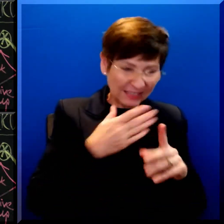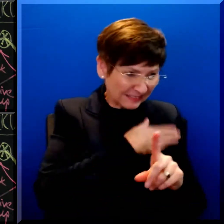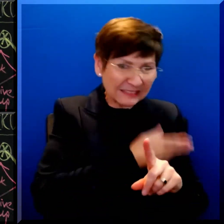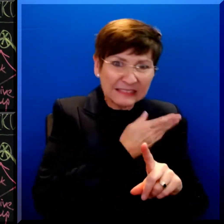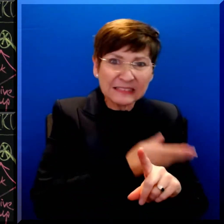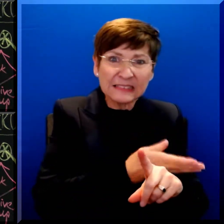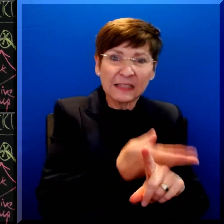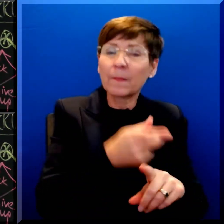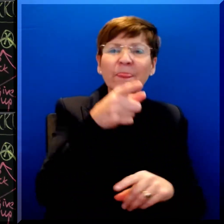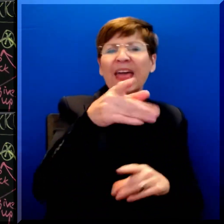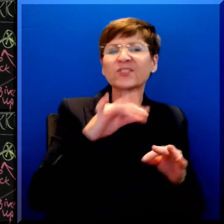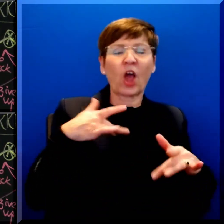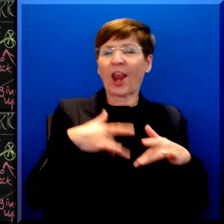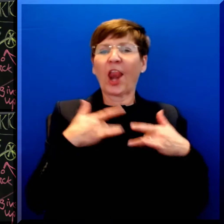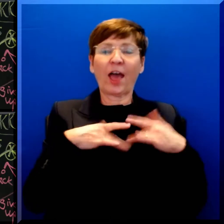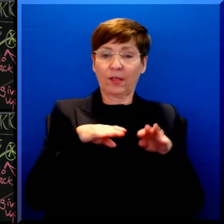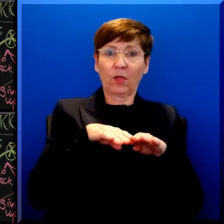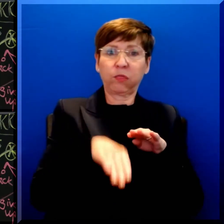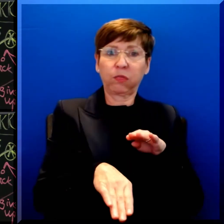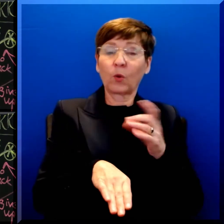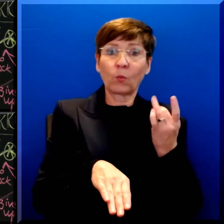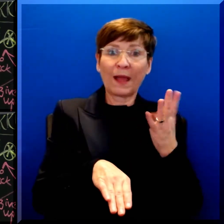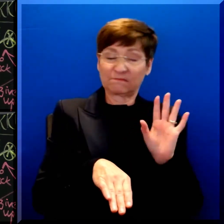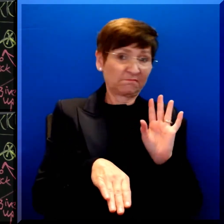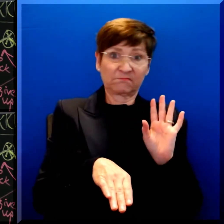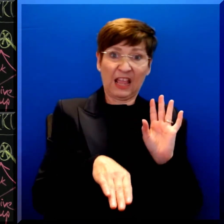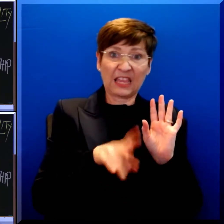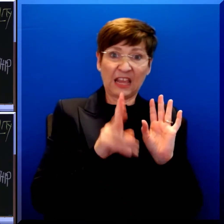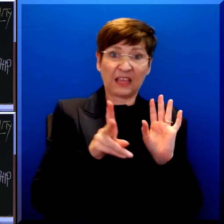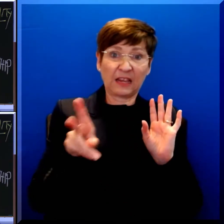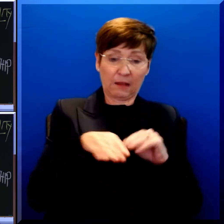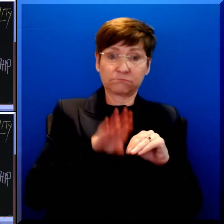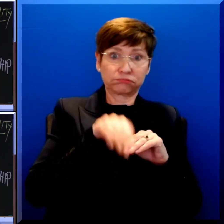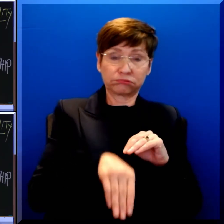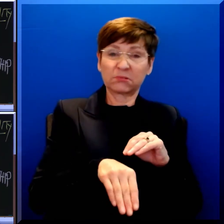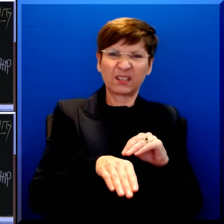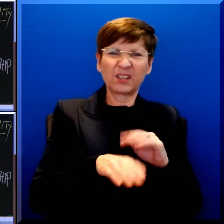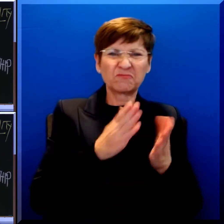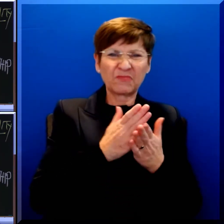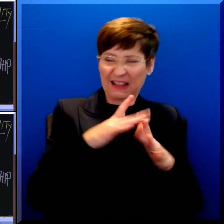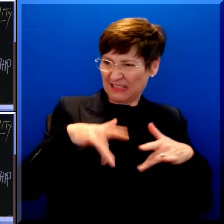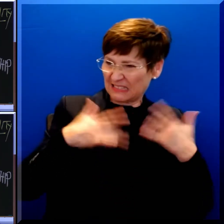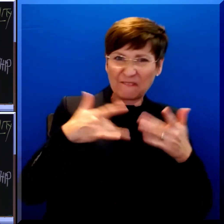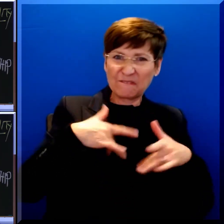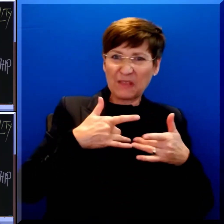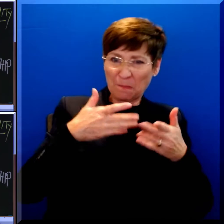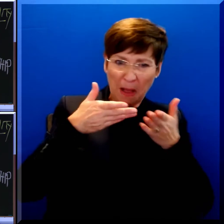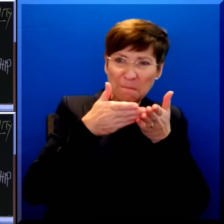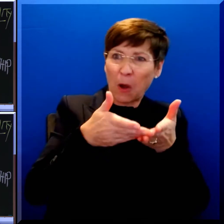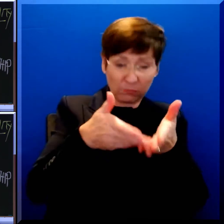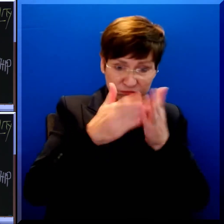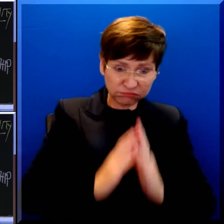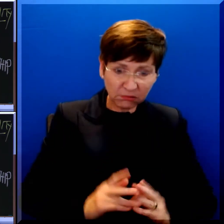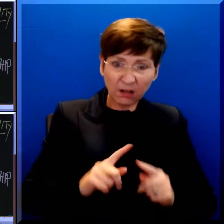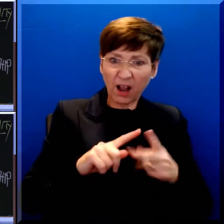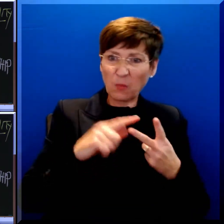is more than a dip. This is like a double dip, triple dip Sunday, man. Paul's like, I've been stoned, whipped, shipwrecked, starving. If anyone